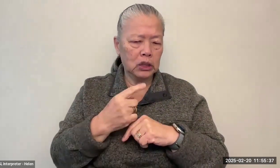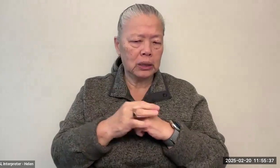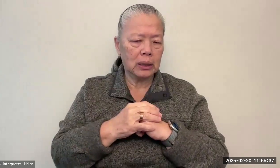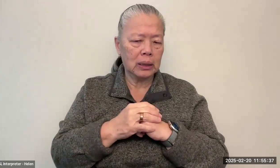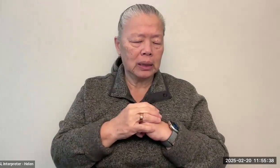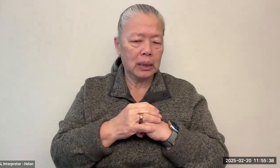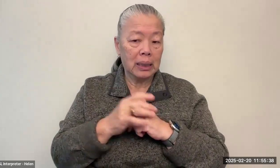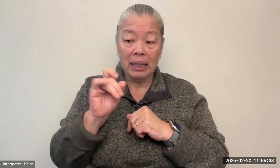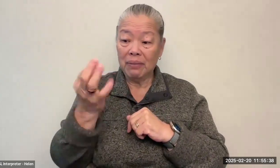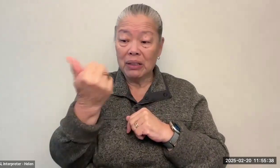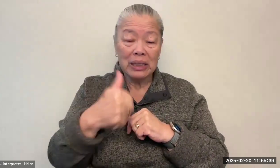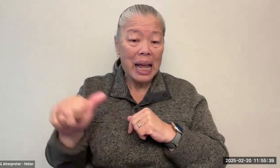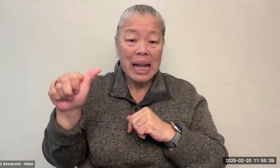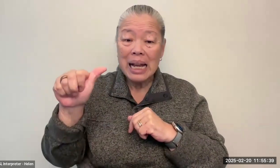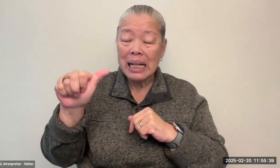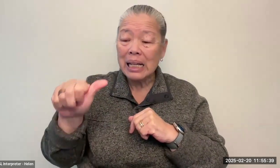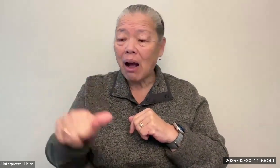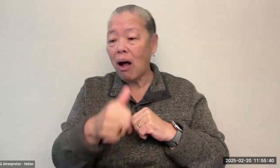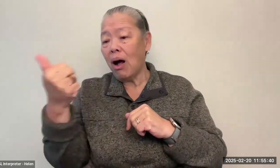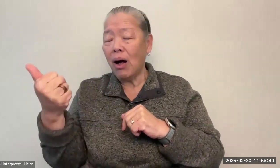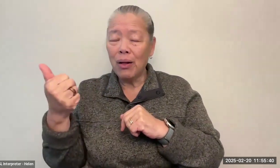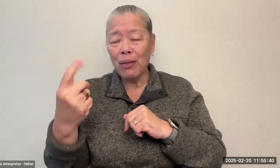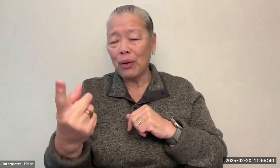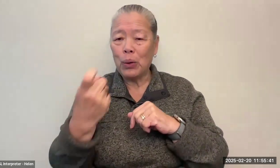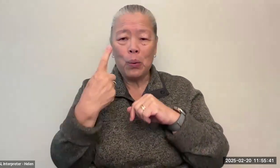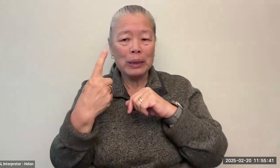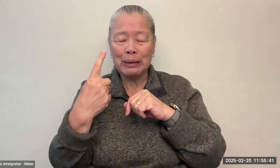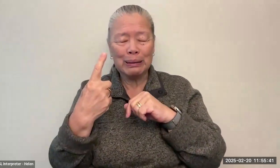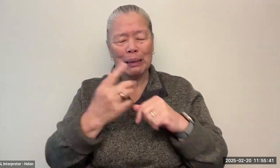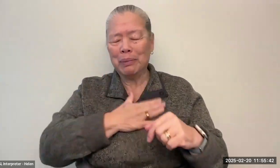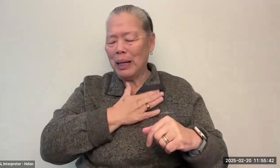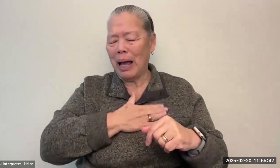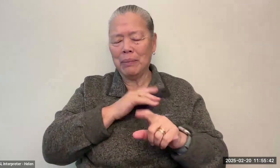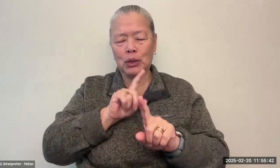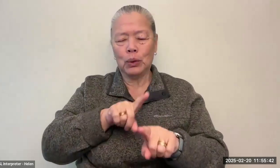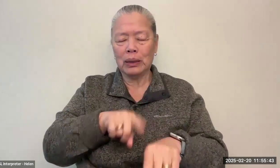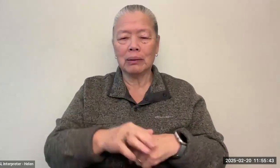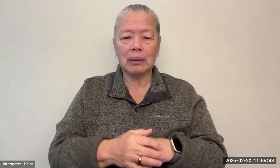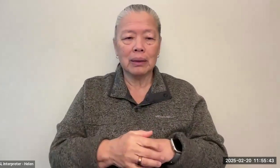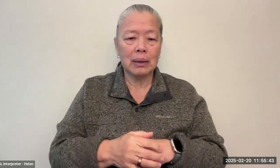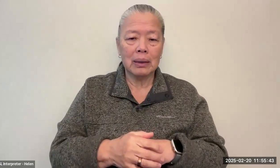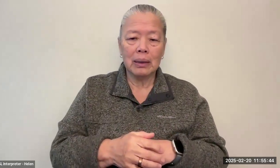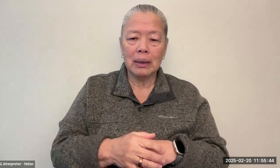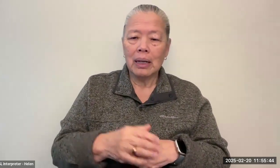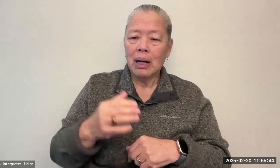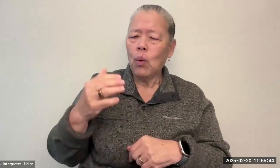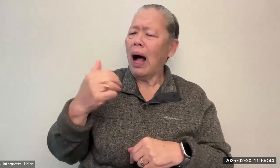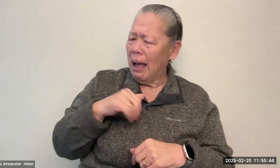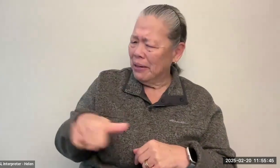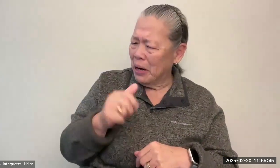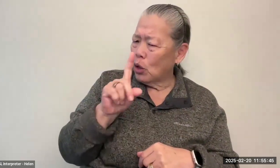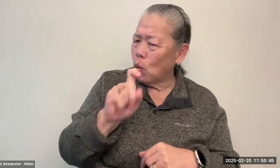Heather. If there's any other questions that come from that, I'd be glad to answer them. Absolutely. Well, I've got another question for you